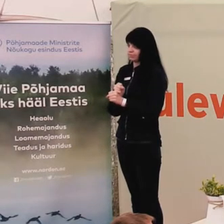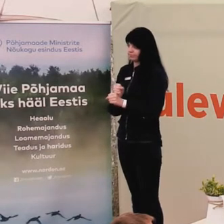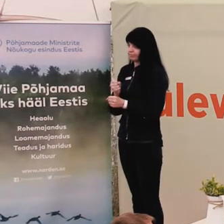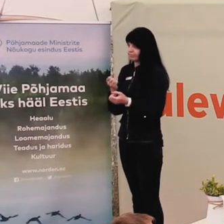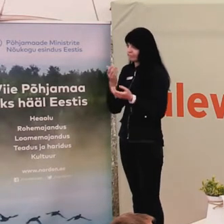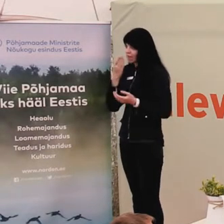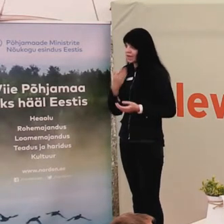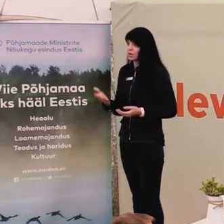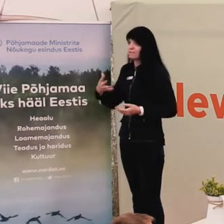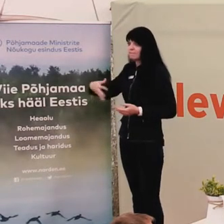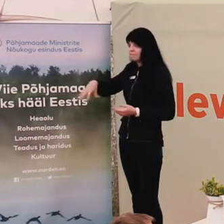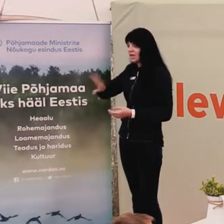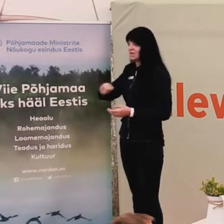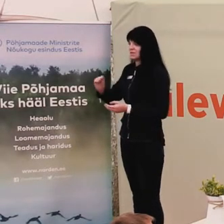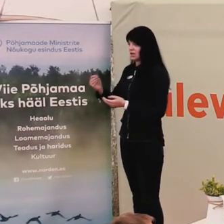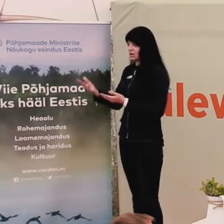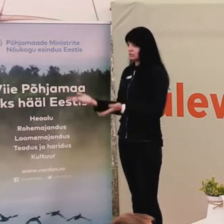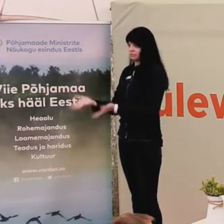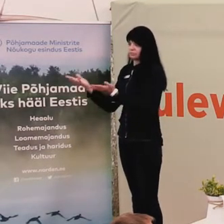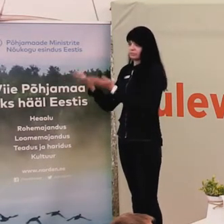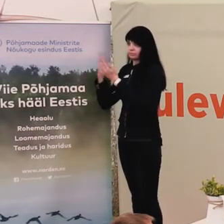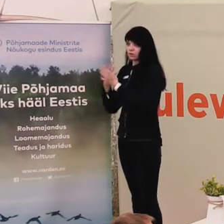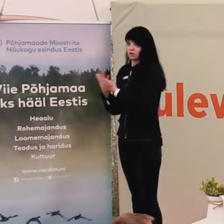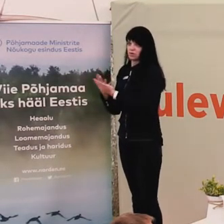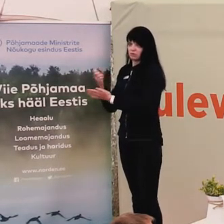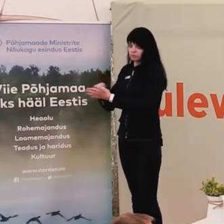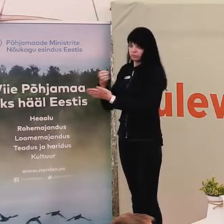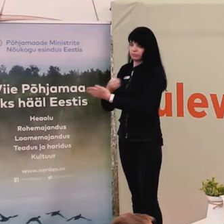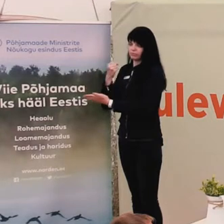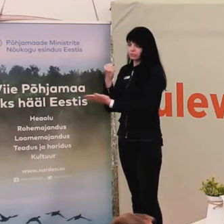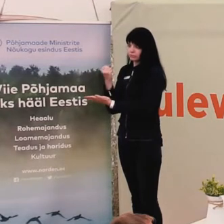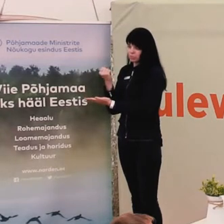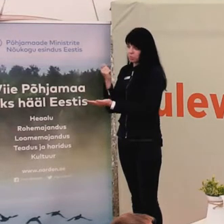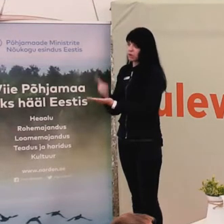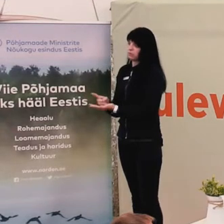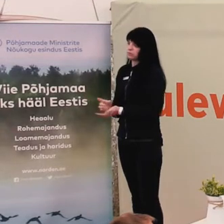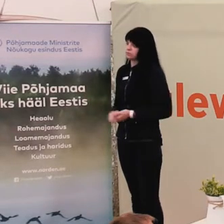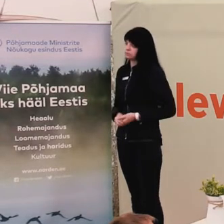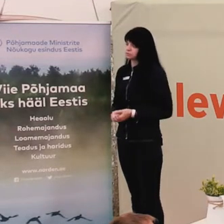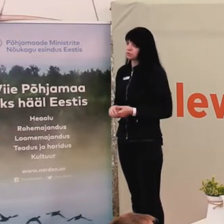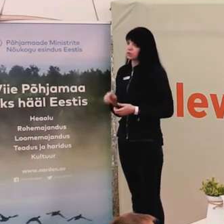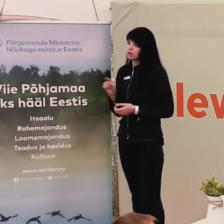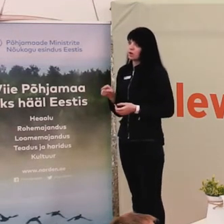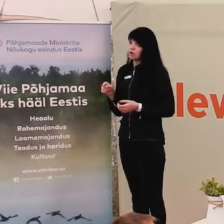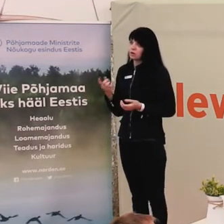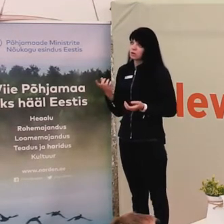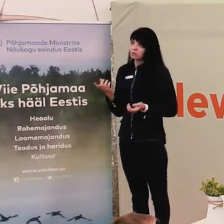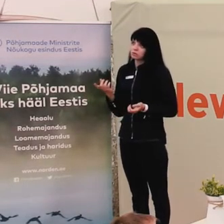and to bring these ideas into the politics. And of course, I'm